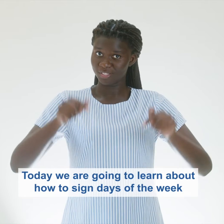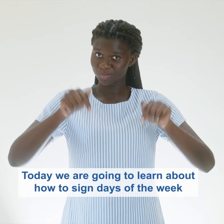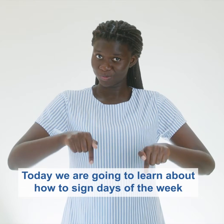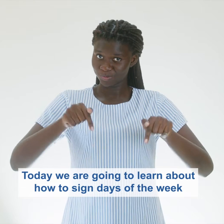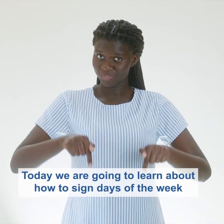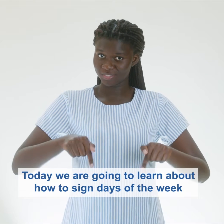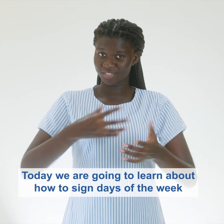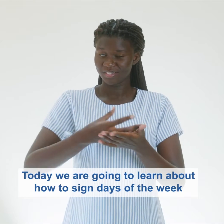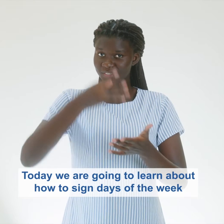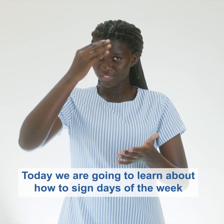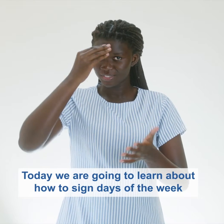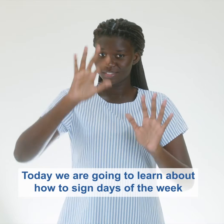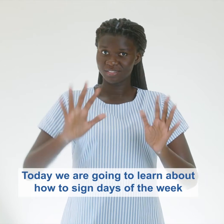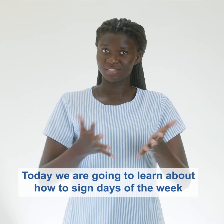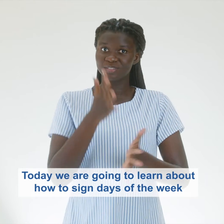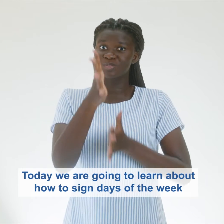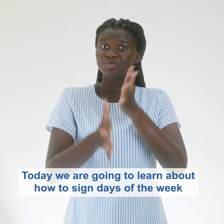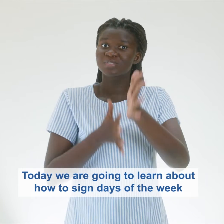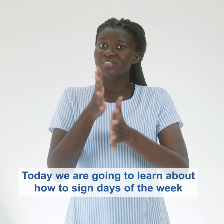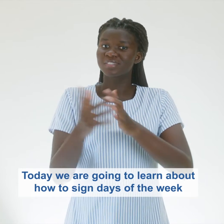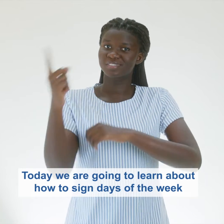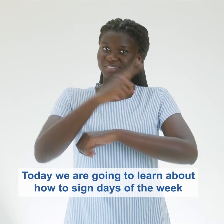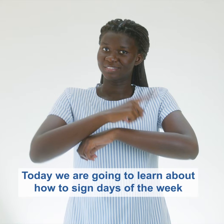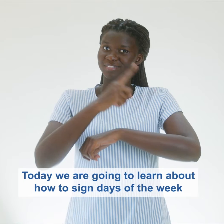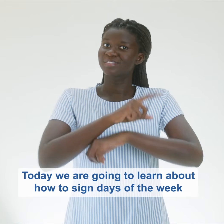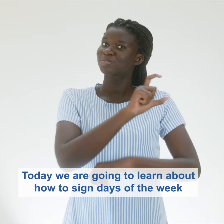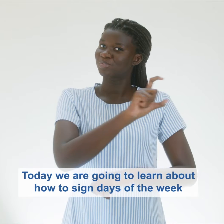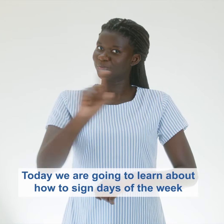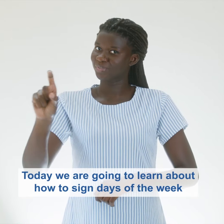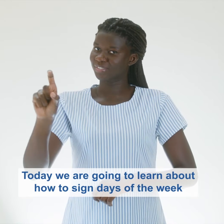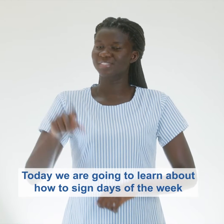Today we are going to learn about how to sign days of the week.